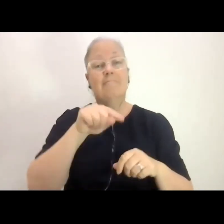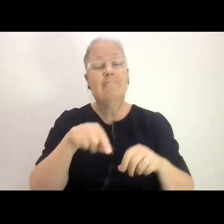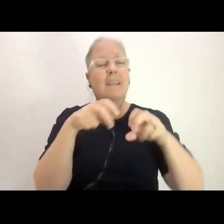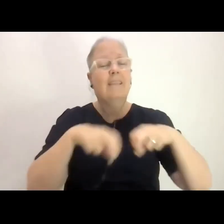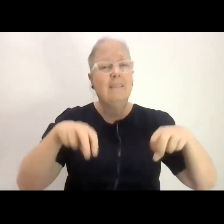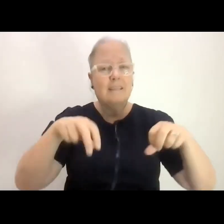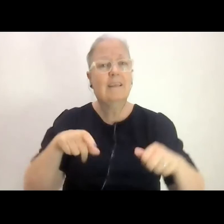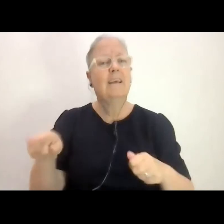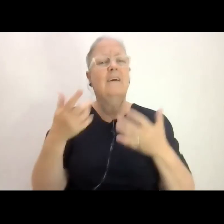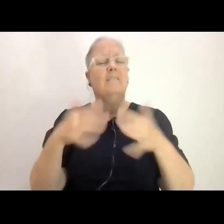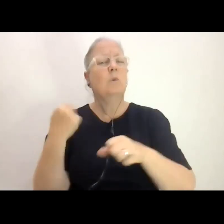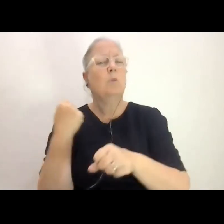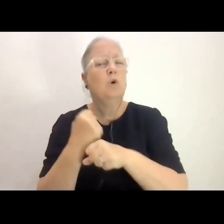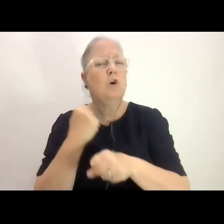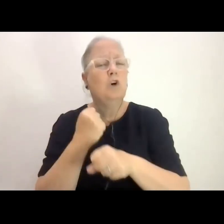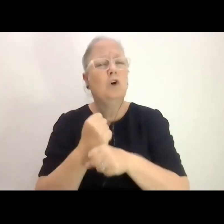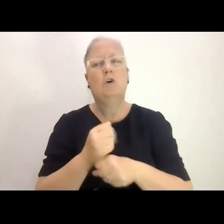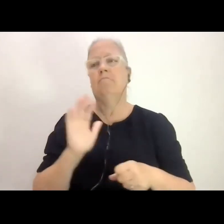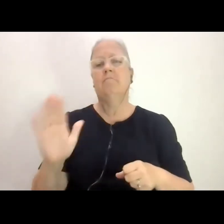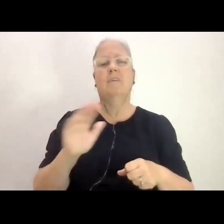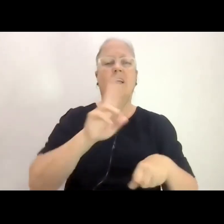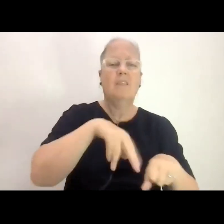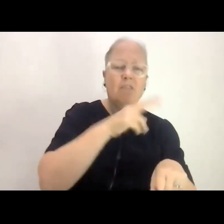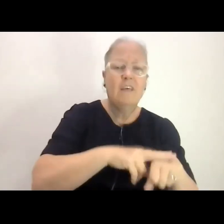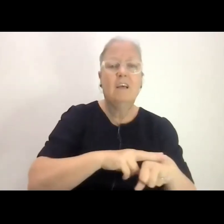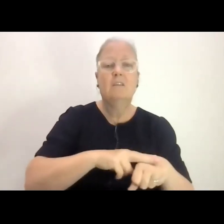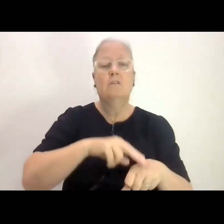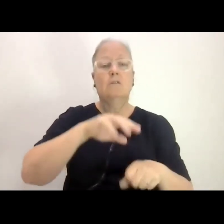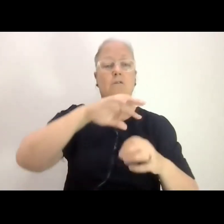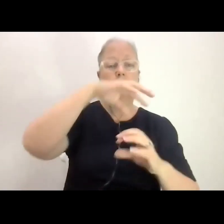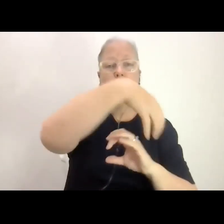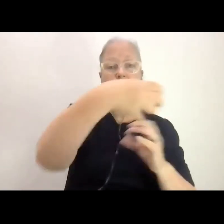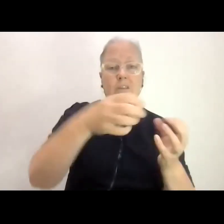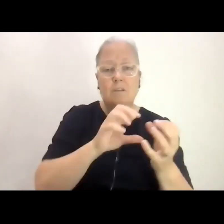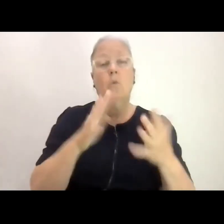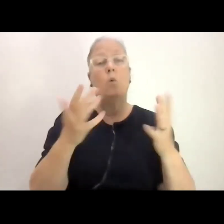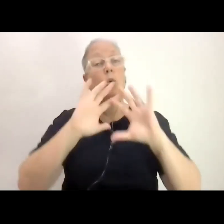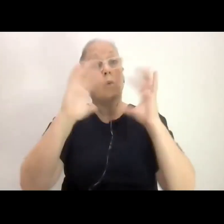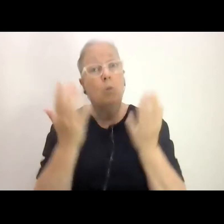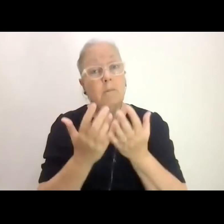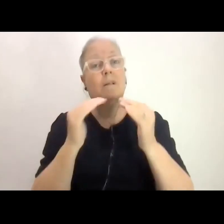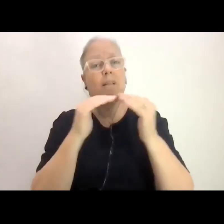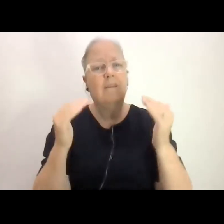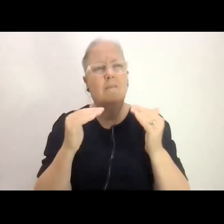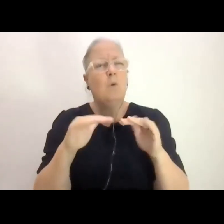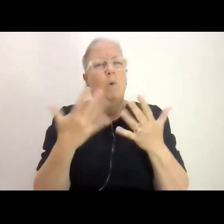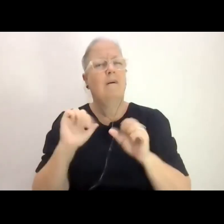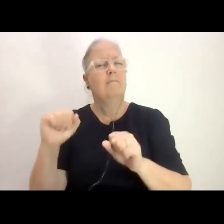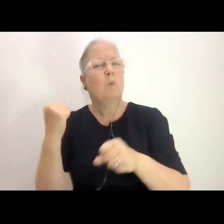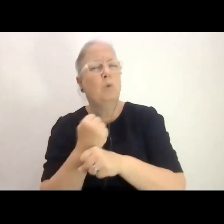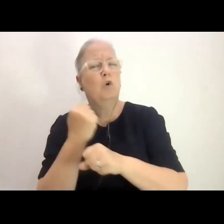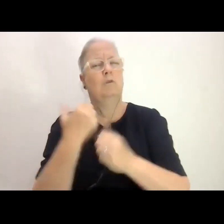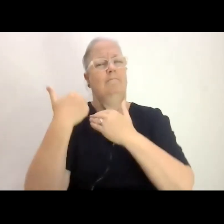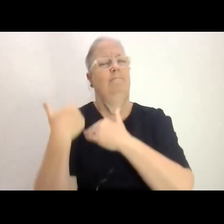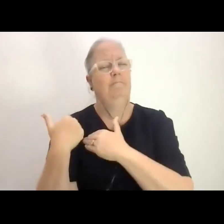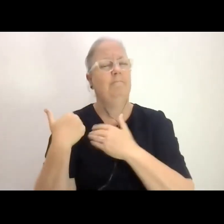at the country, at the subnational, at the regional, and at the global levels to address some of these issues. I'm going to introduce the